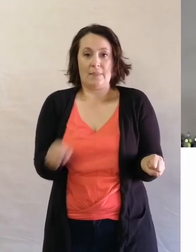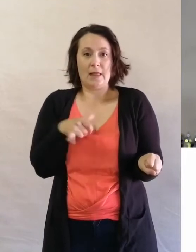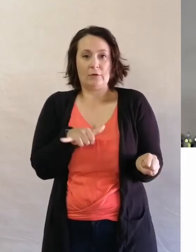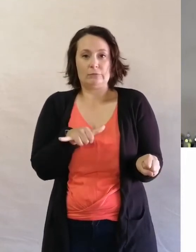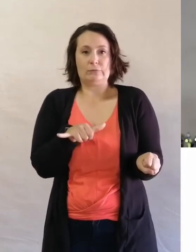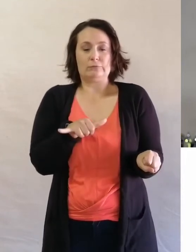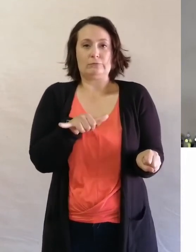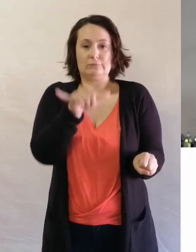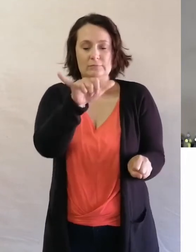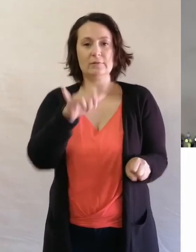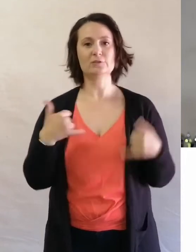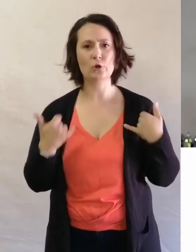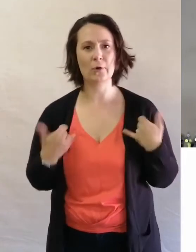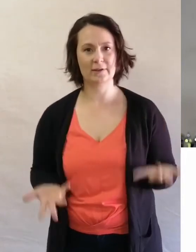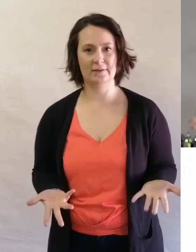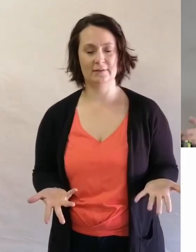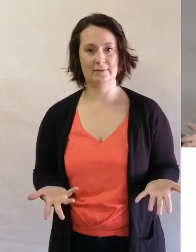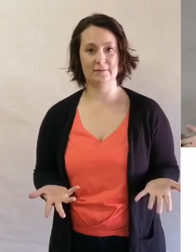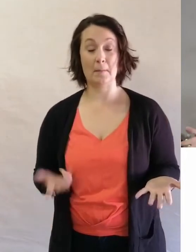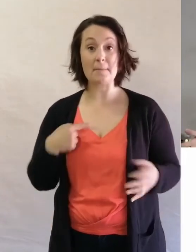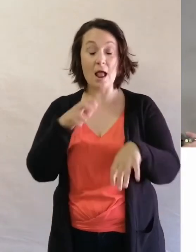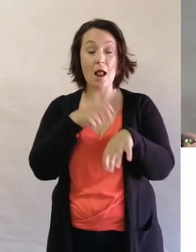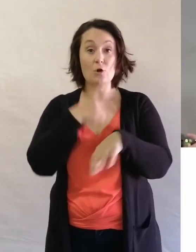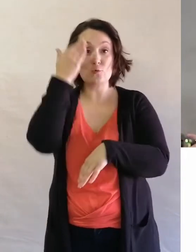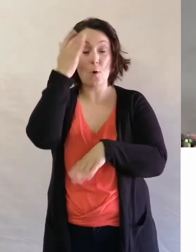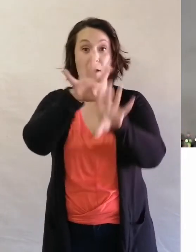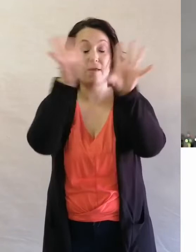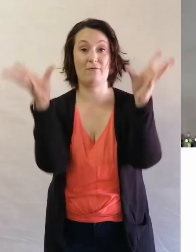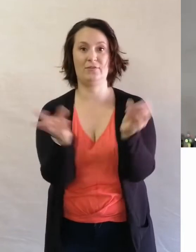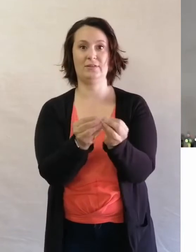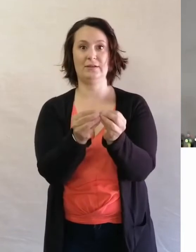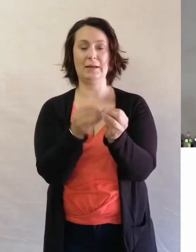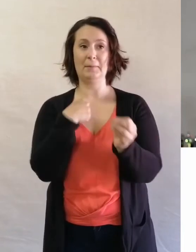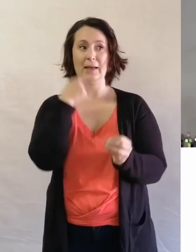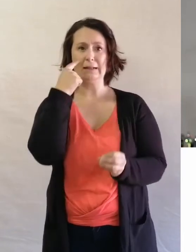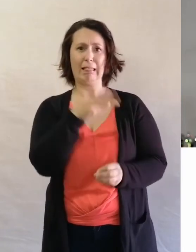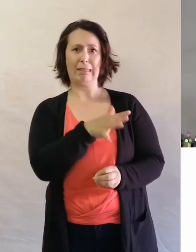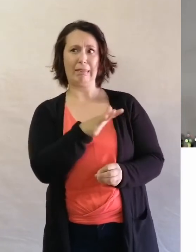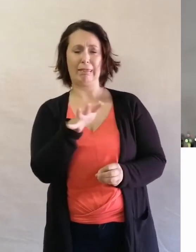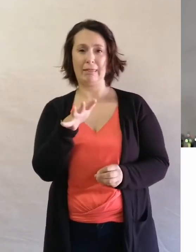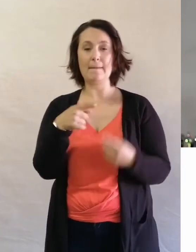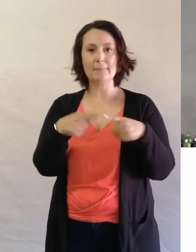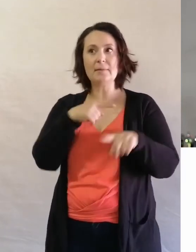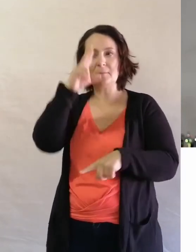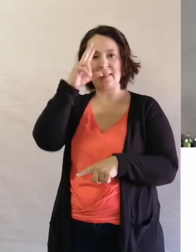flight. I don't need to know everything. I've got my doubts, but I still believe.